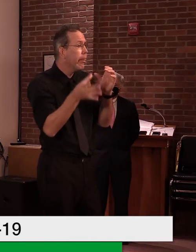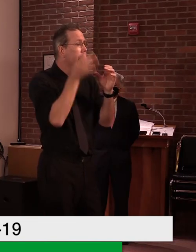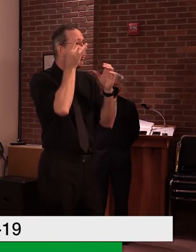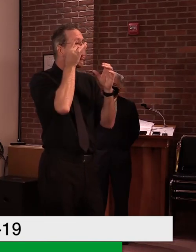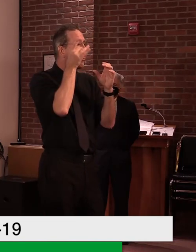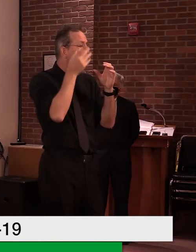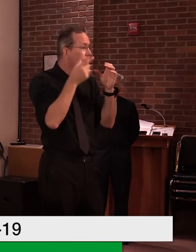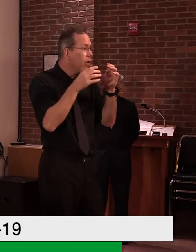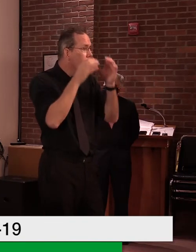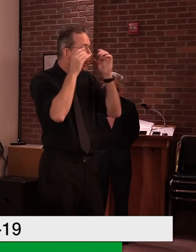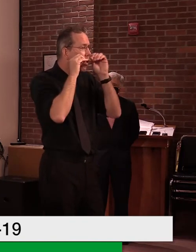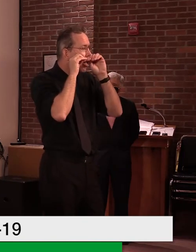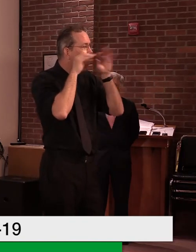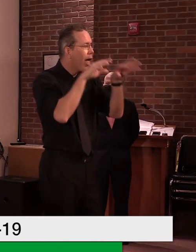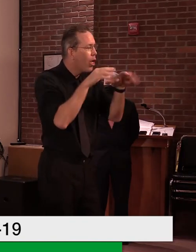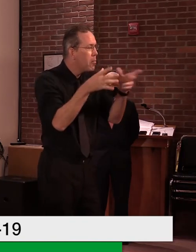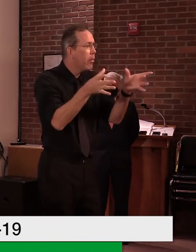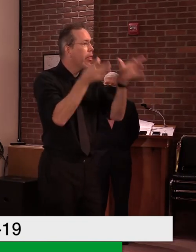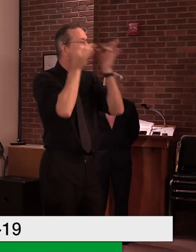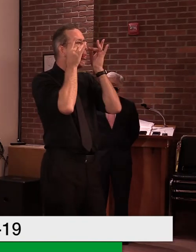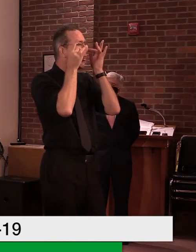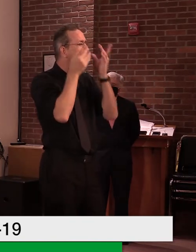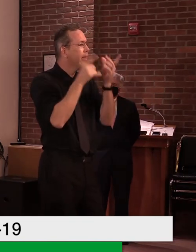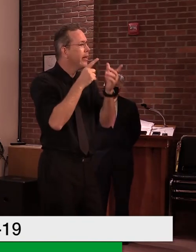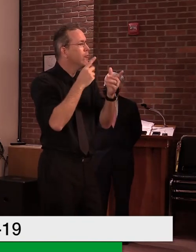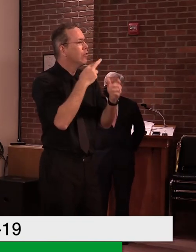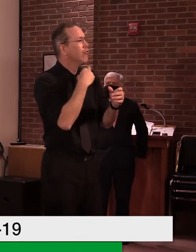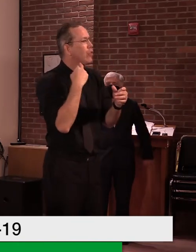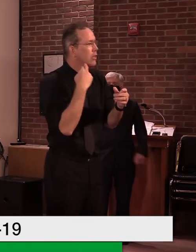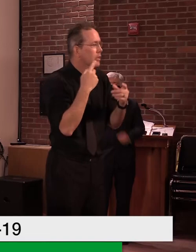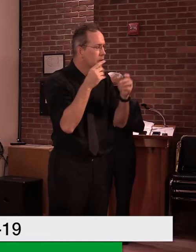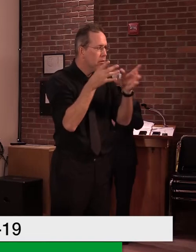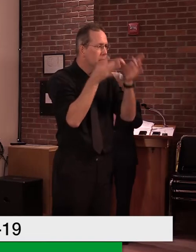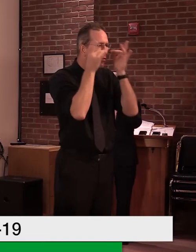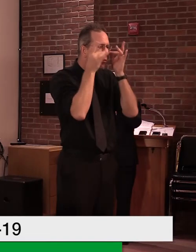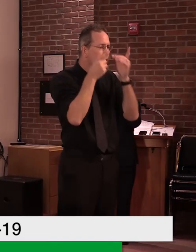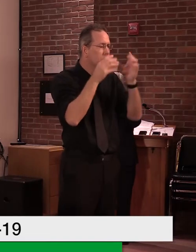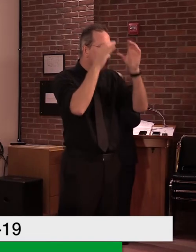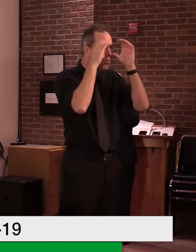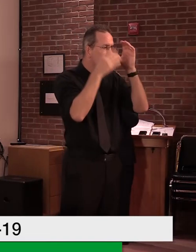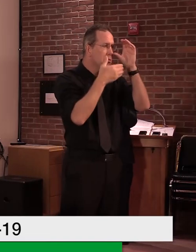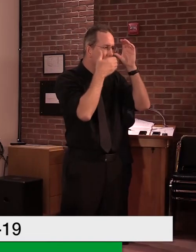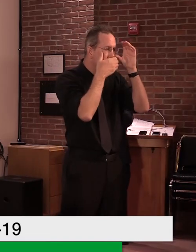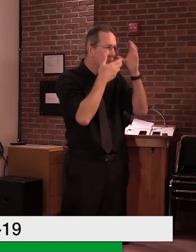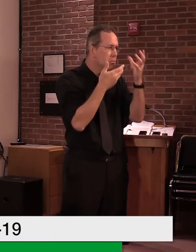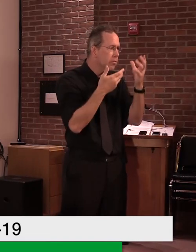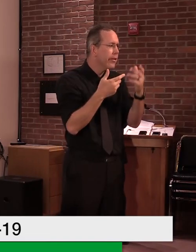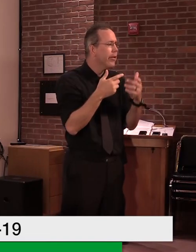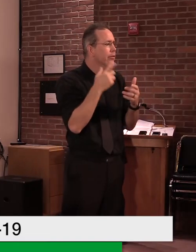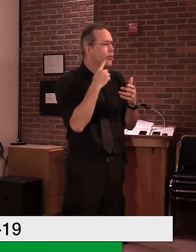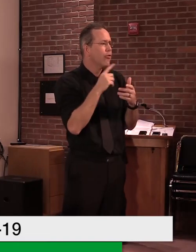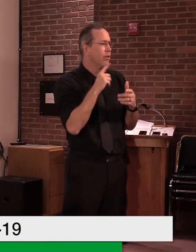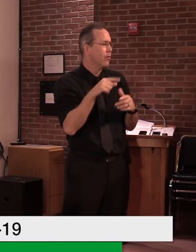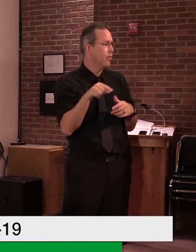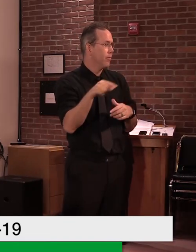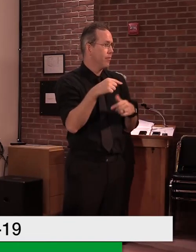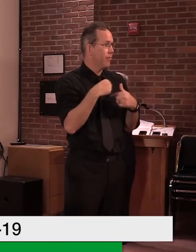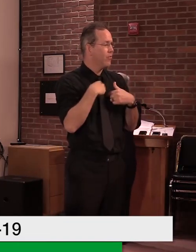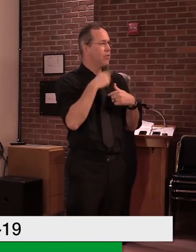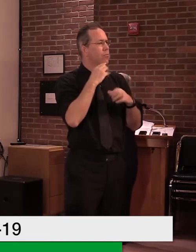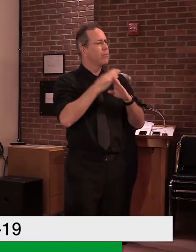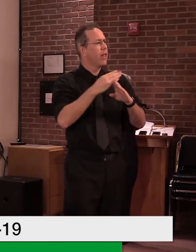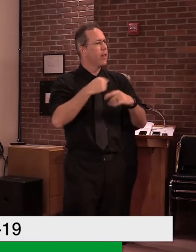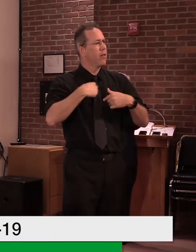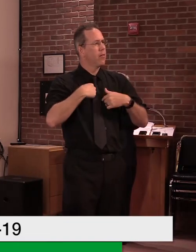So what we're trying to do is make sure everyone masks up in order to prevent that from happening. But we don't know what's going to